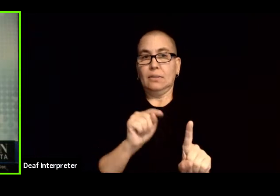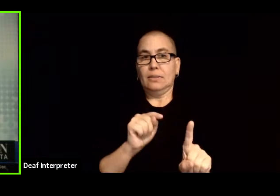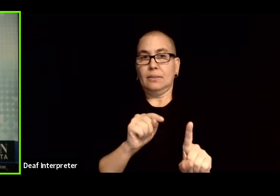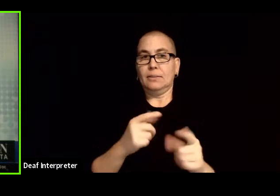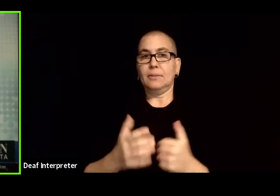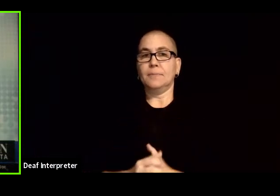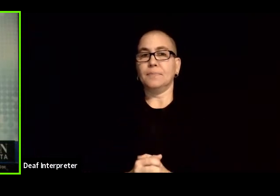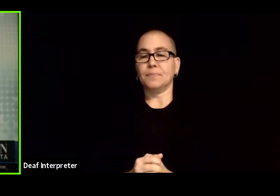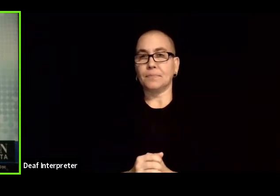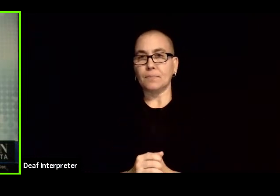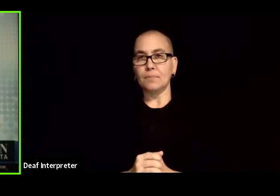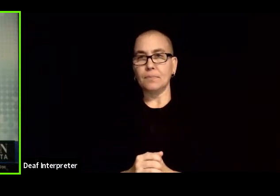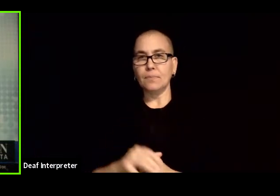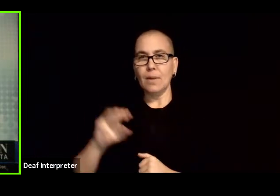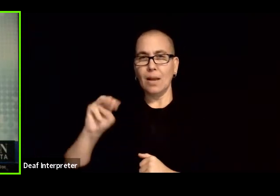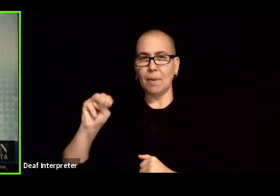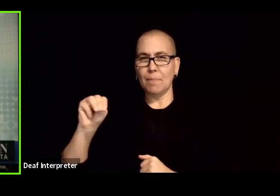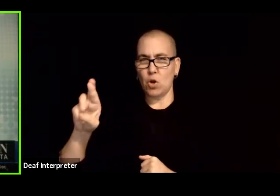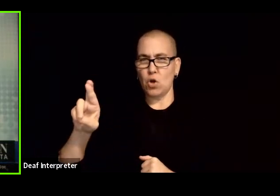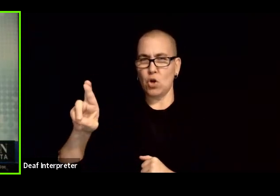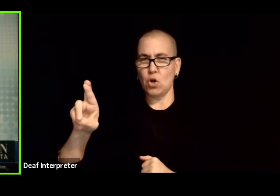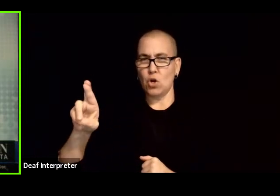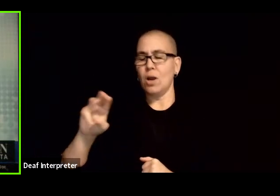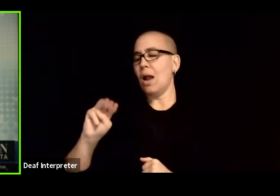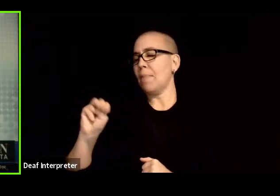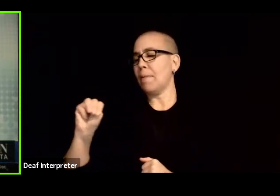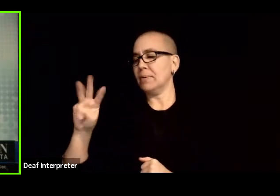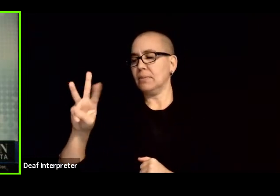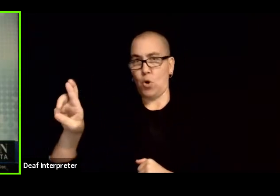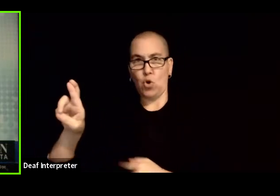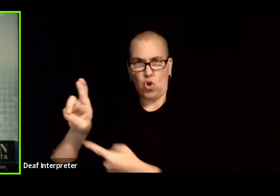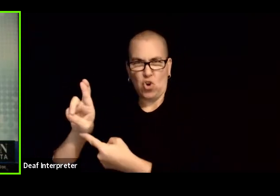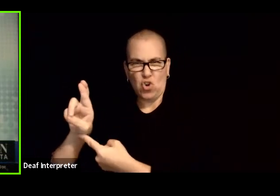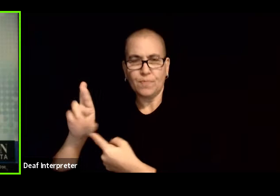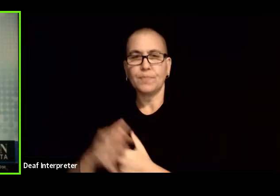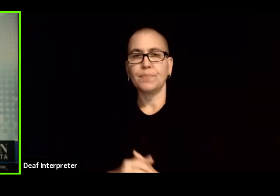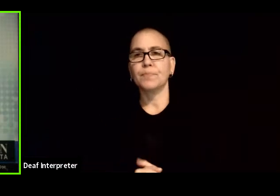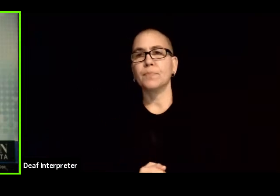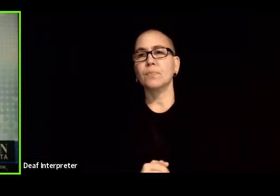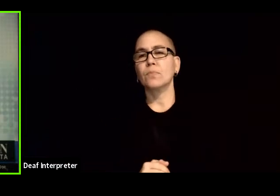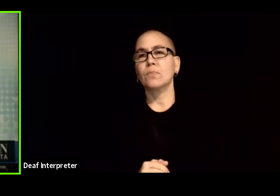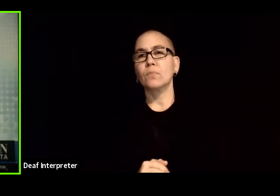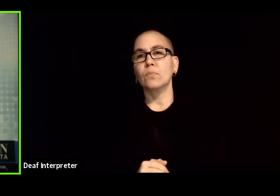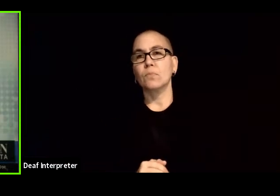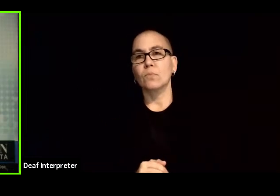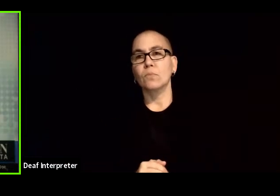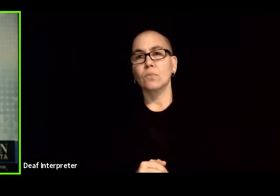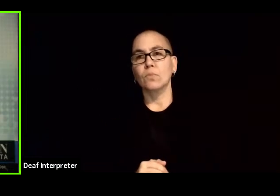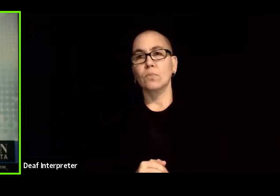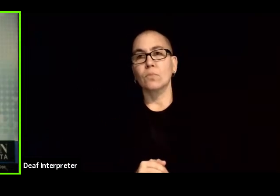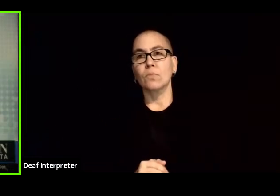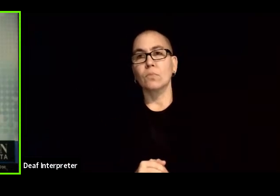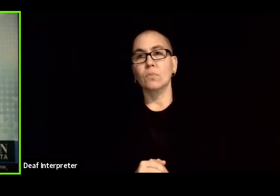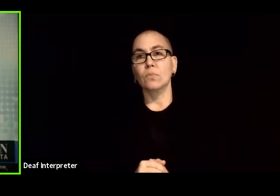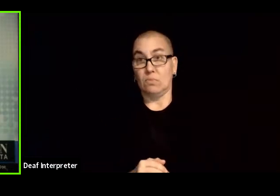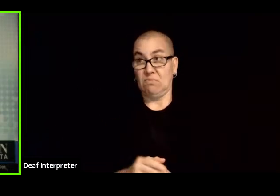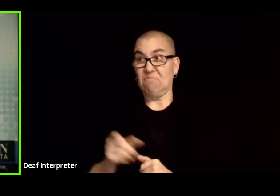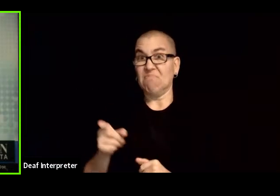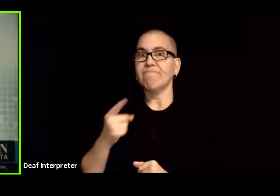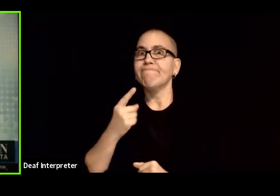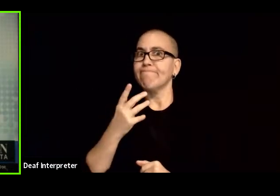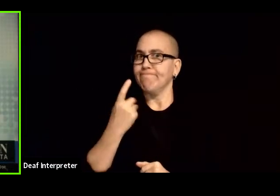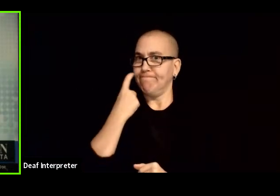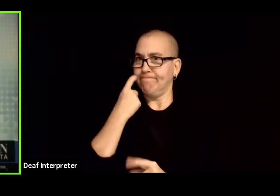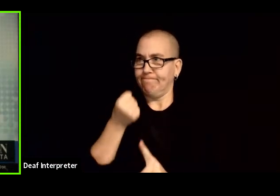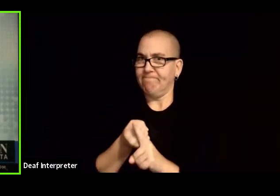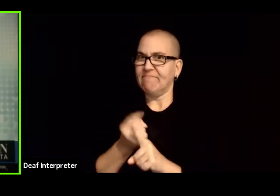appears to be approaching the kind of explosive growth we've seen in neighboring states, and that places great pressure on all our systems and